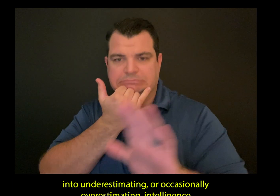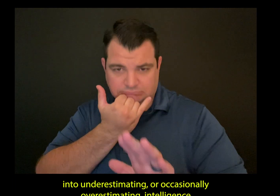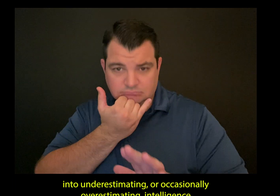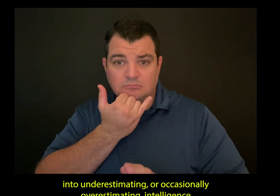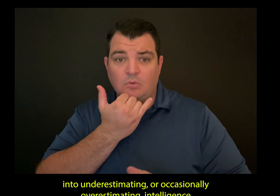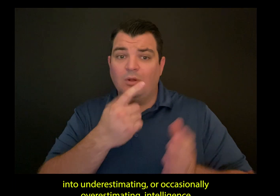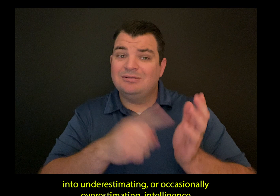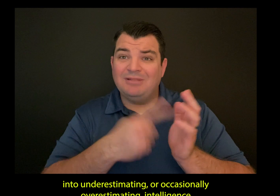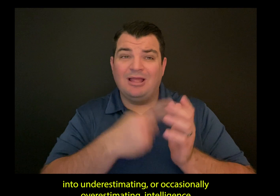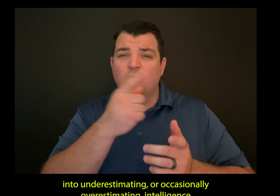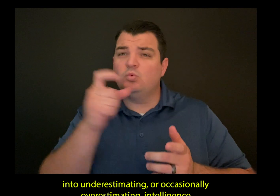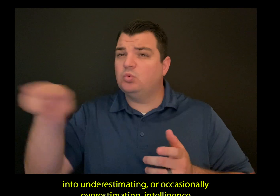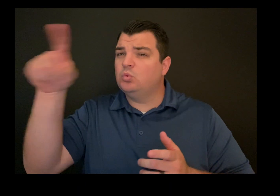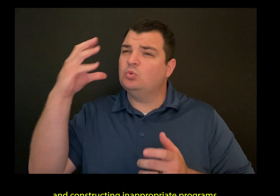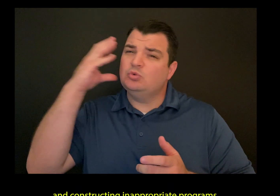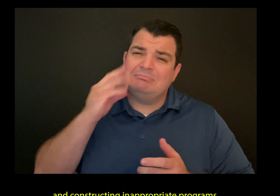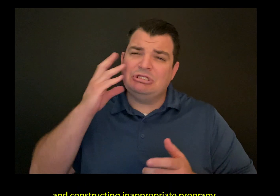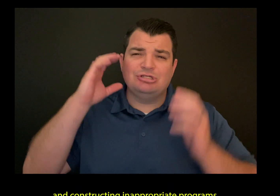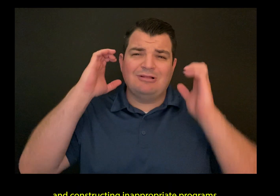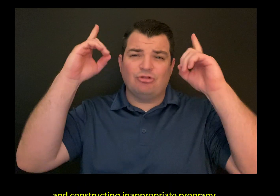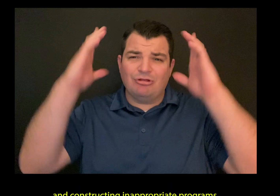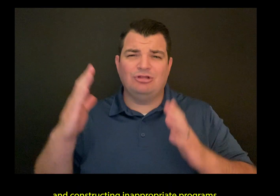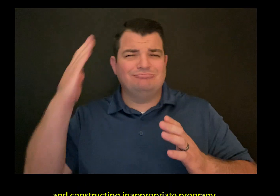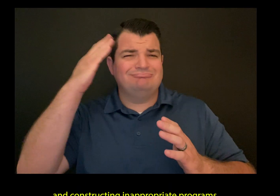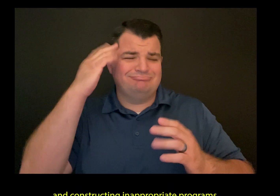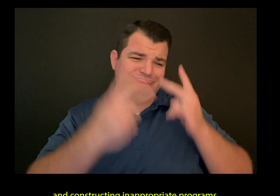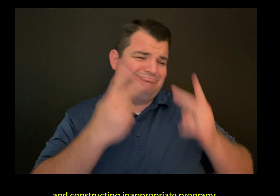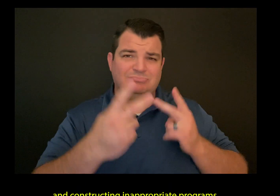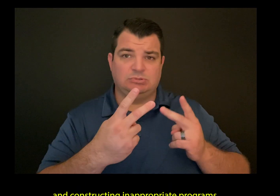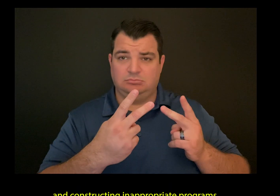occasionally overestimating intelligence and constructing inappropriate programs.